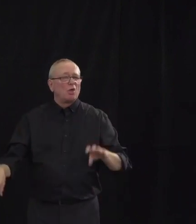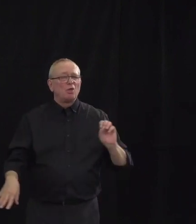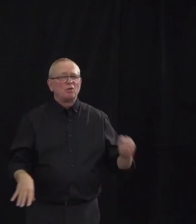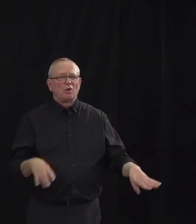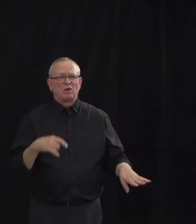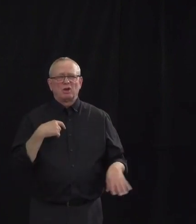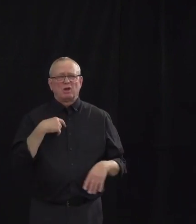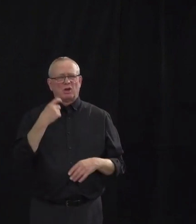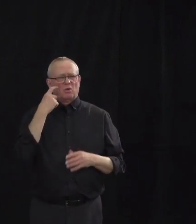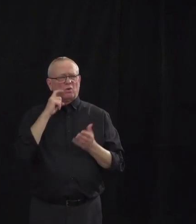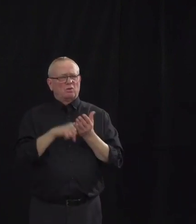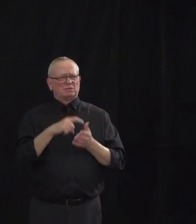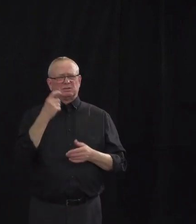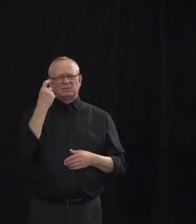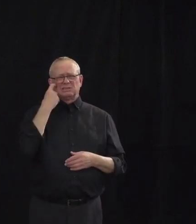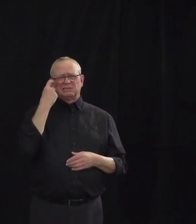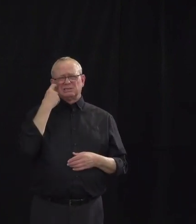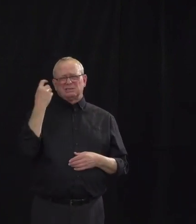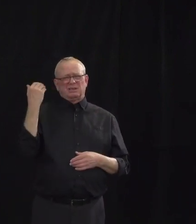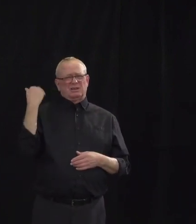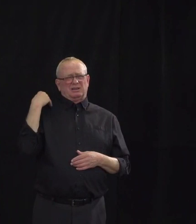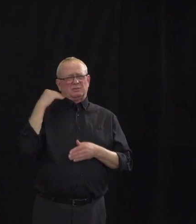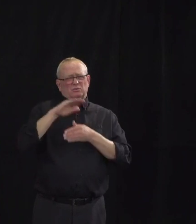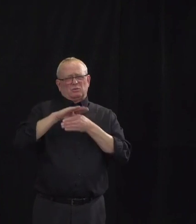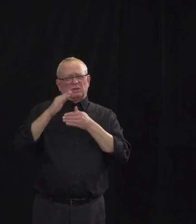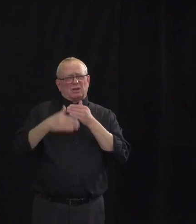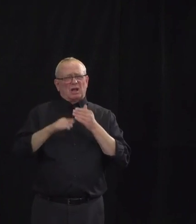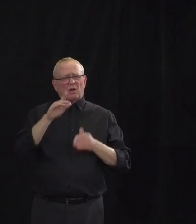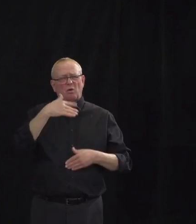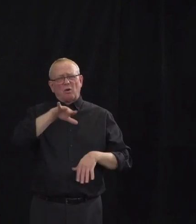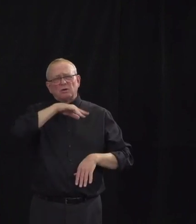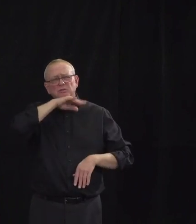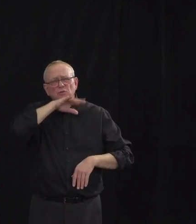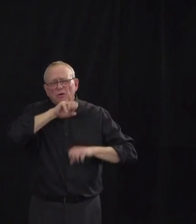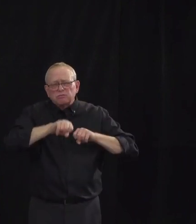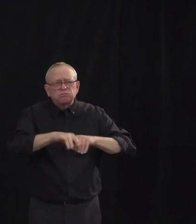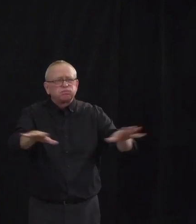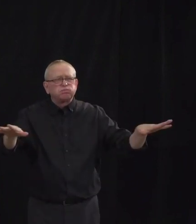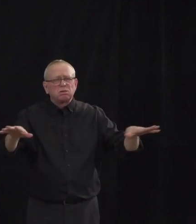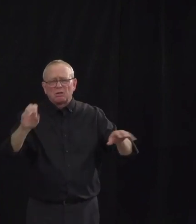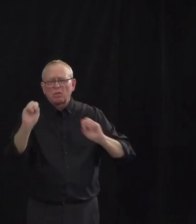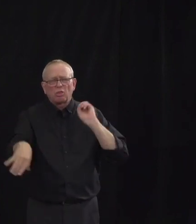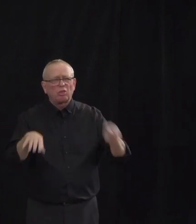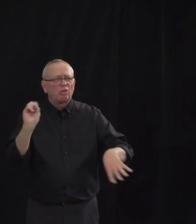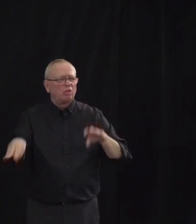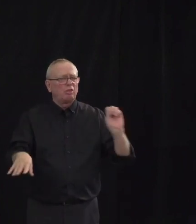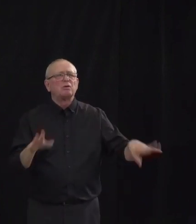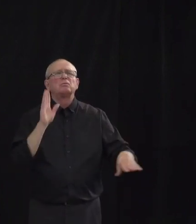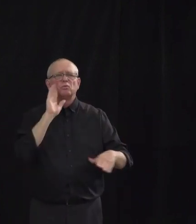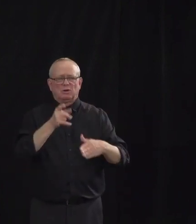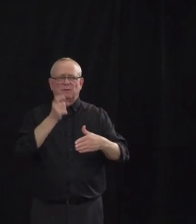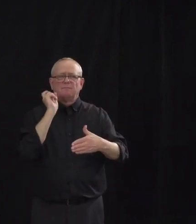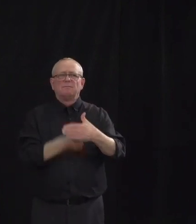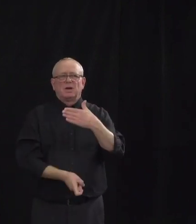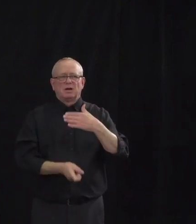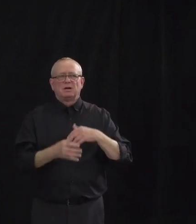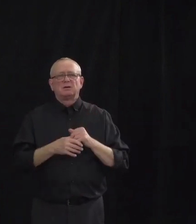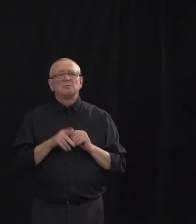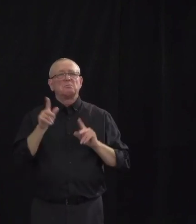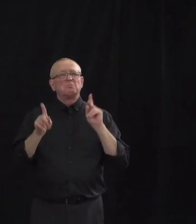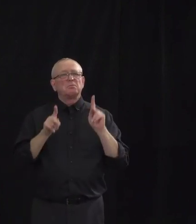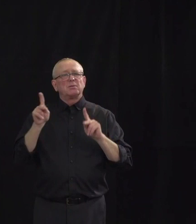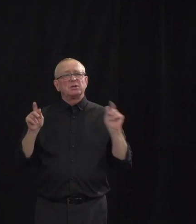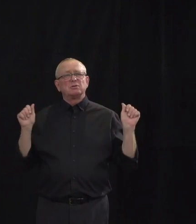weekend revealed a disturbing trend of people not exercising physical distancing, leaving behind large amounts of garbage and human waste in some of our